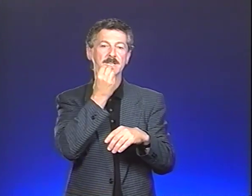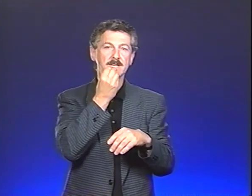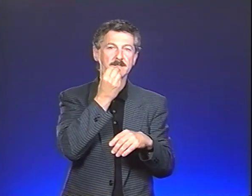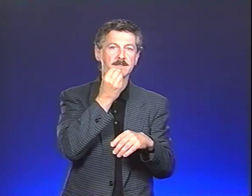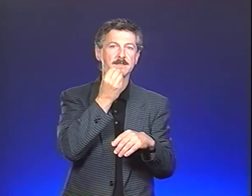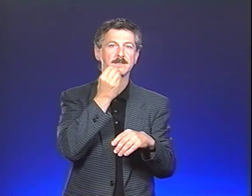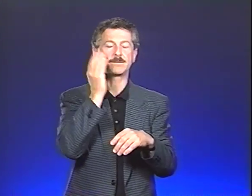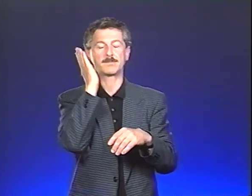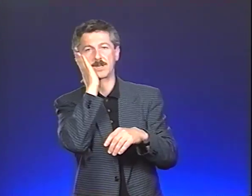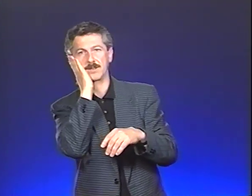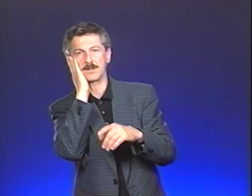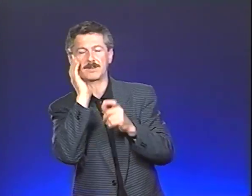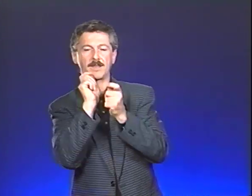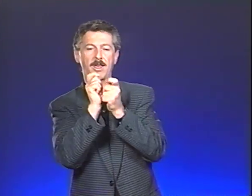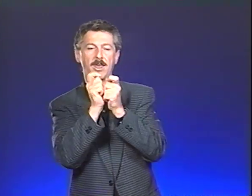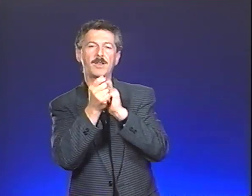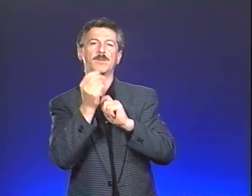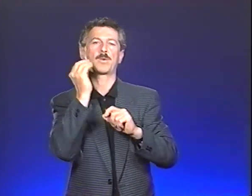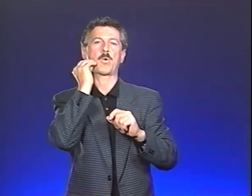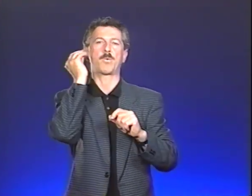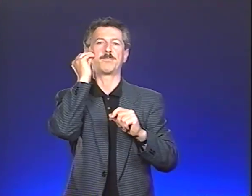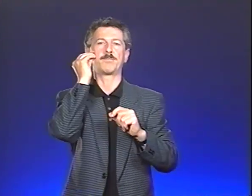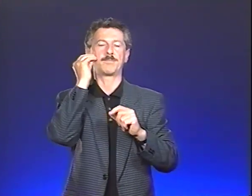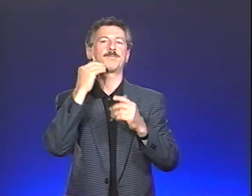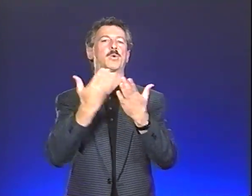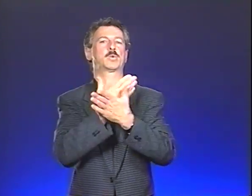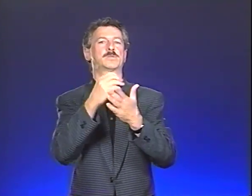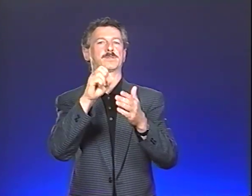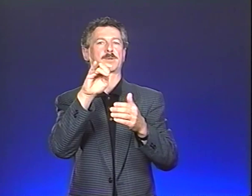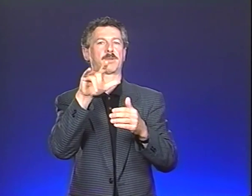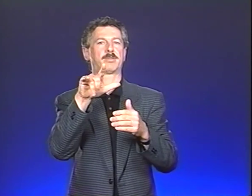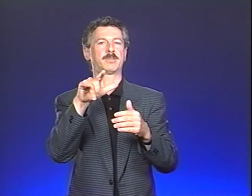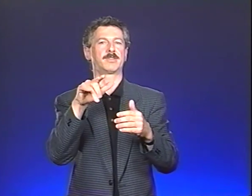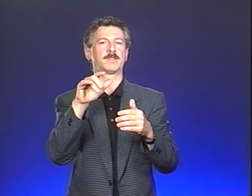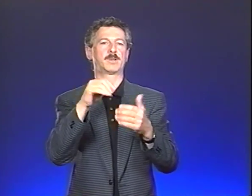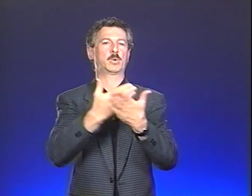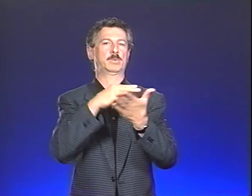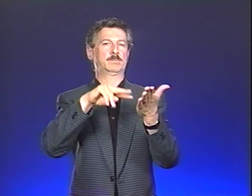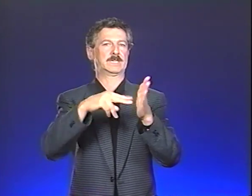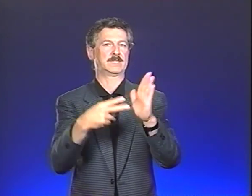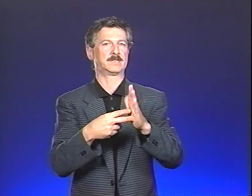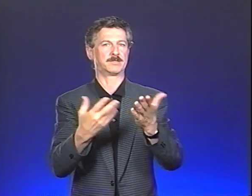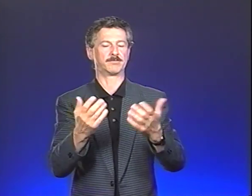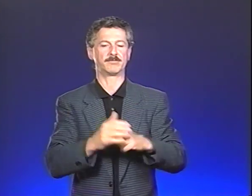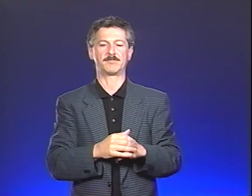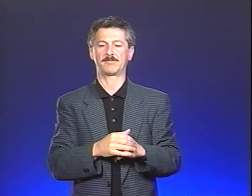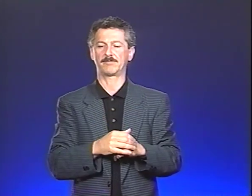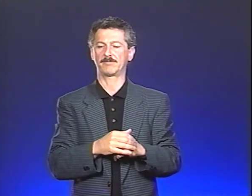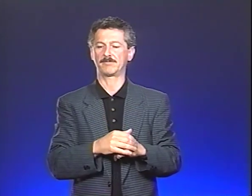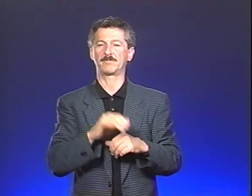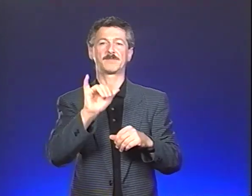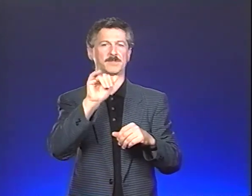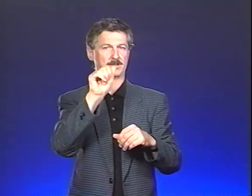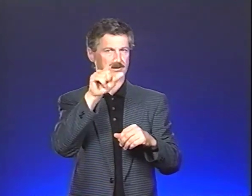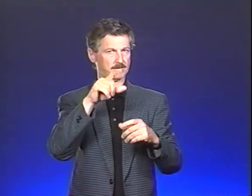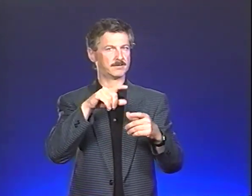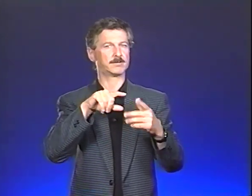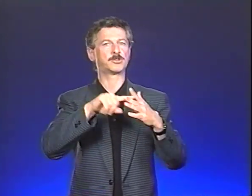The sign home was originally the signs eat and sleep. The two signs combined to give us the new symbol home.